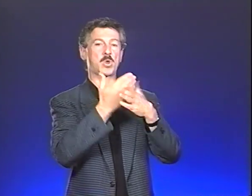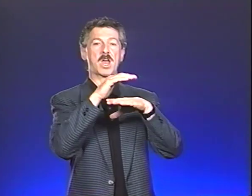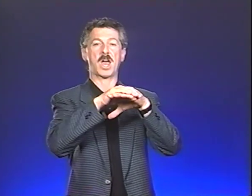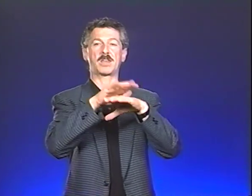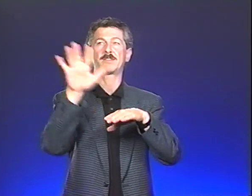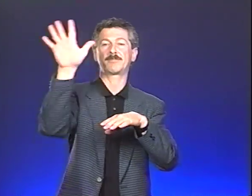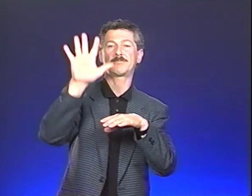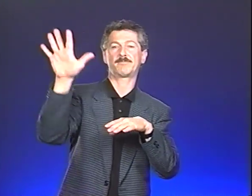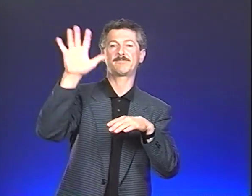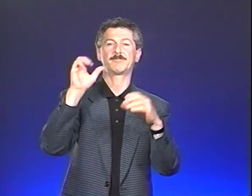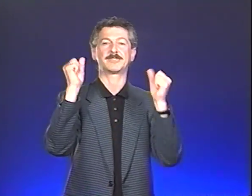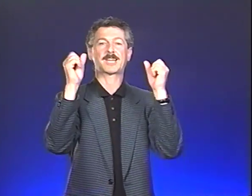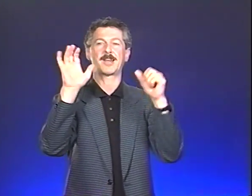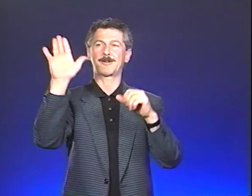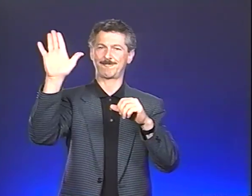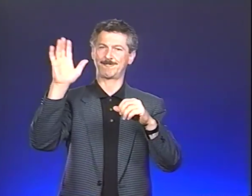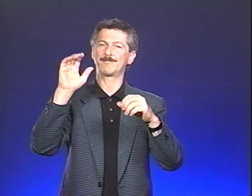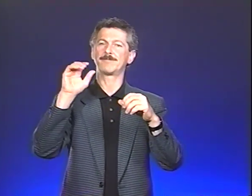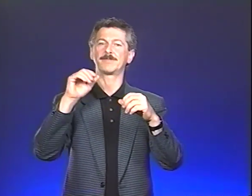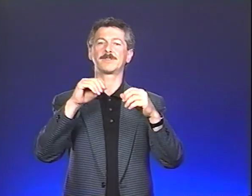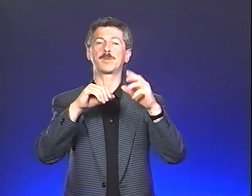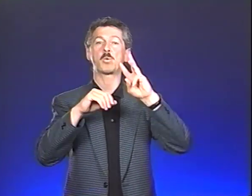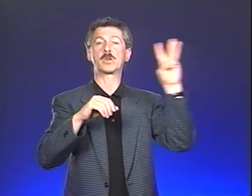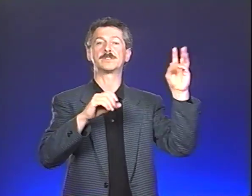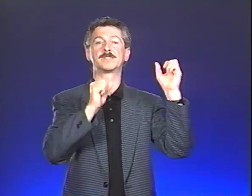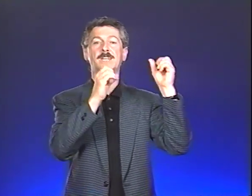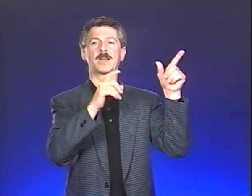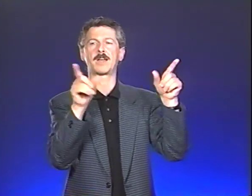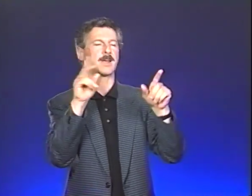Users of a language can also use variations of a language.